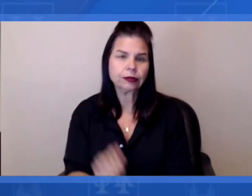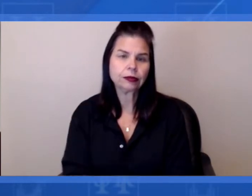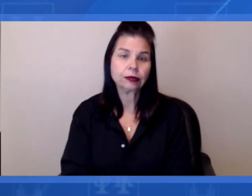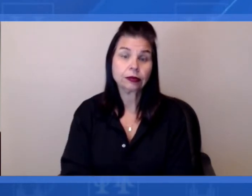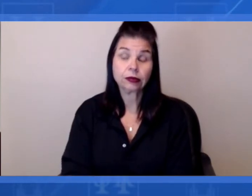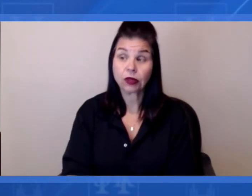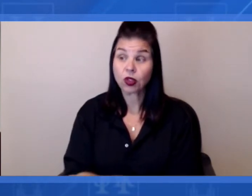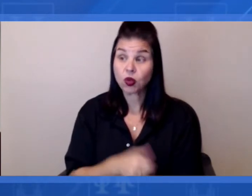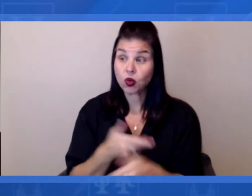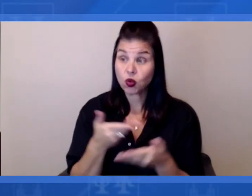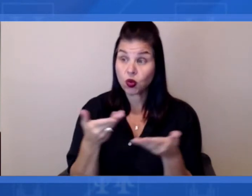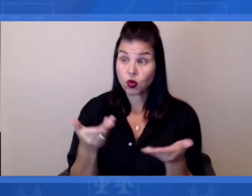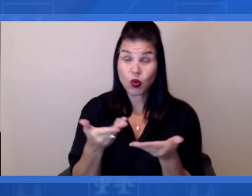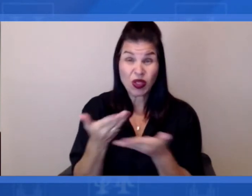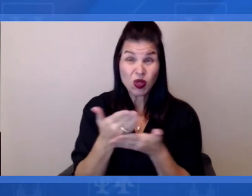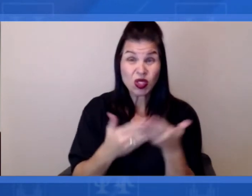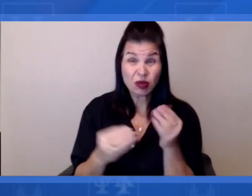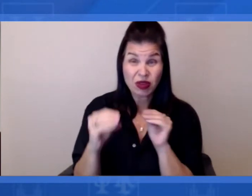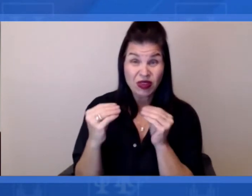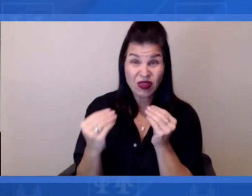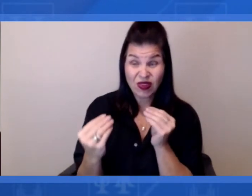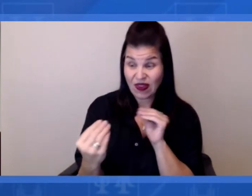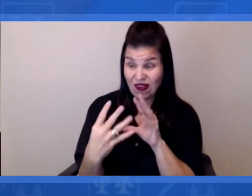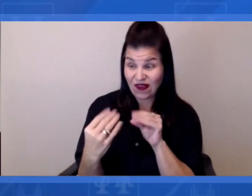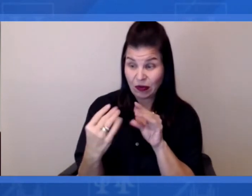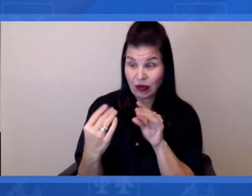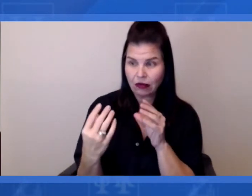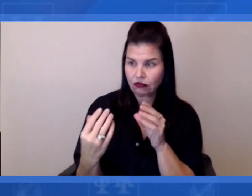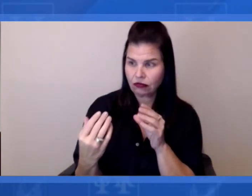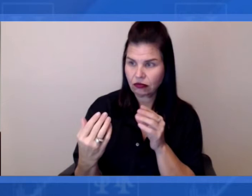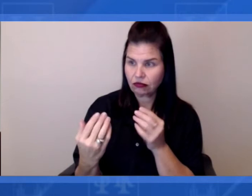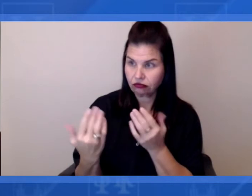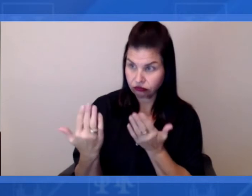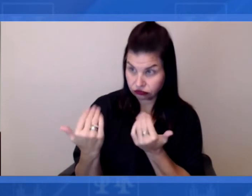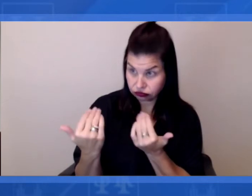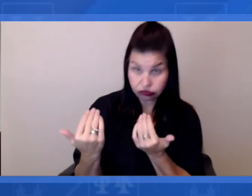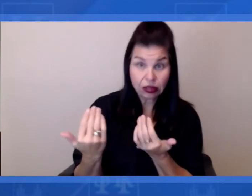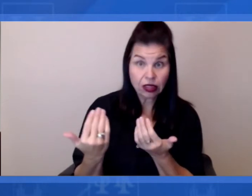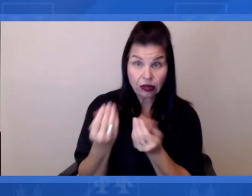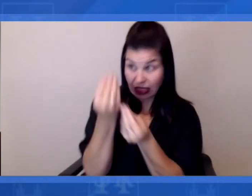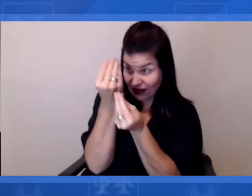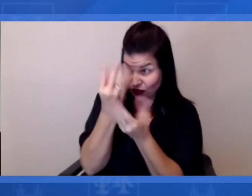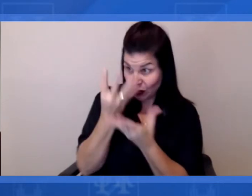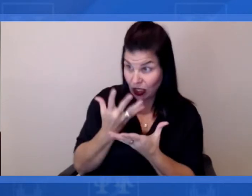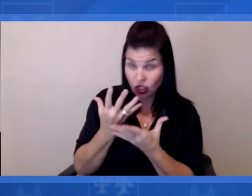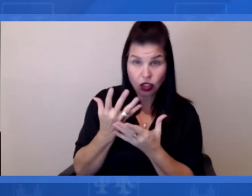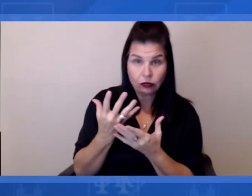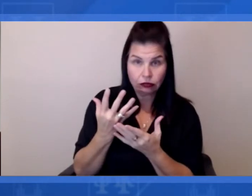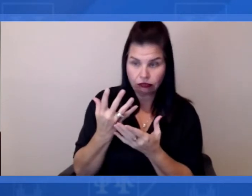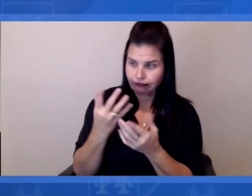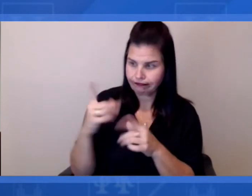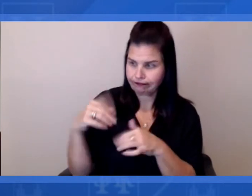Here is some of the feedback we have had to date about accessible transportation services.